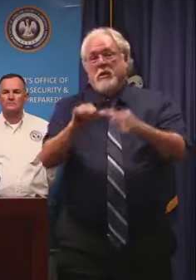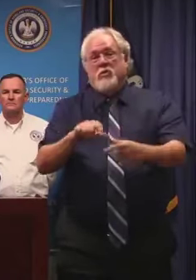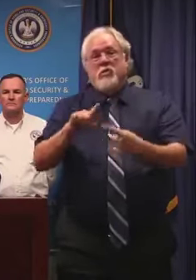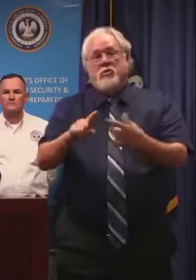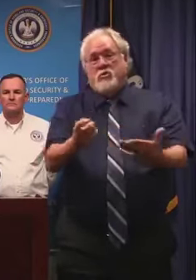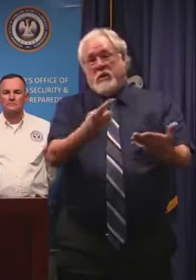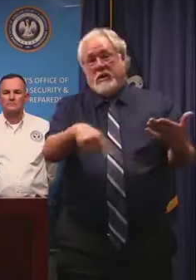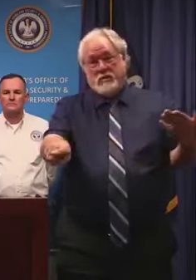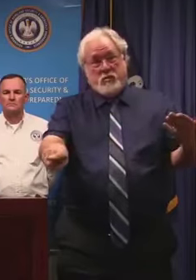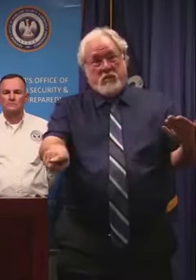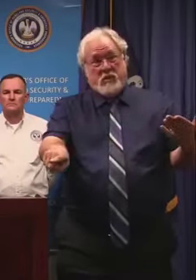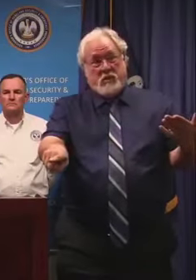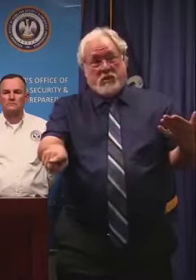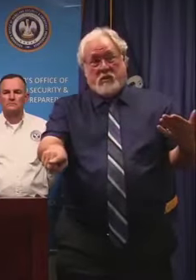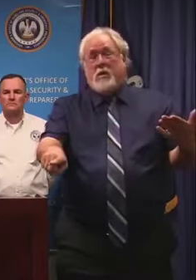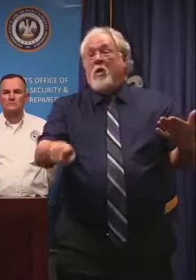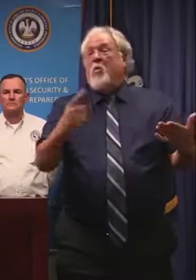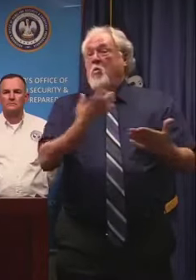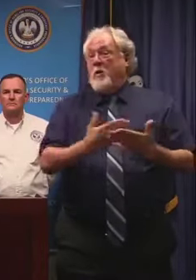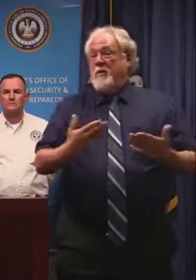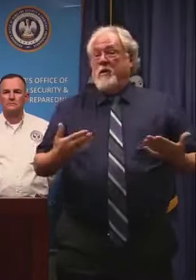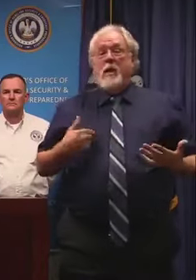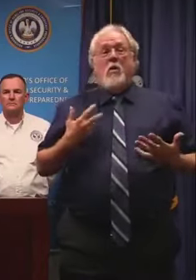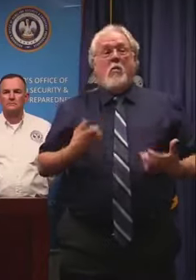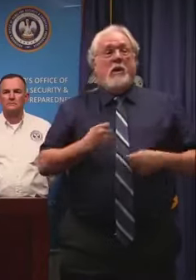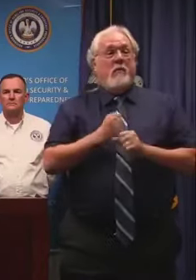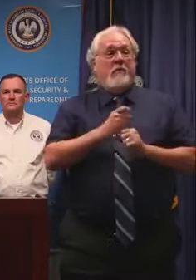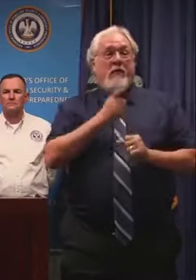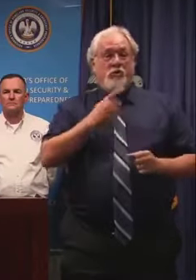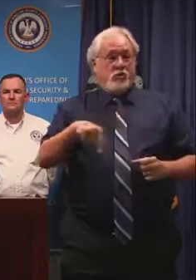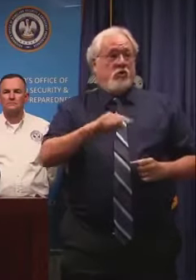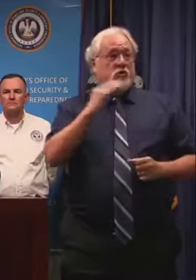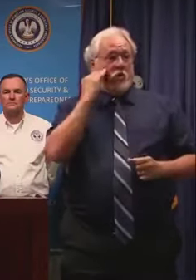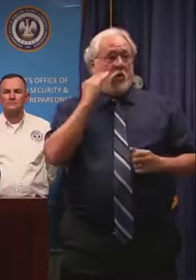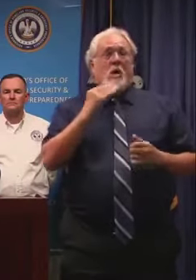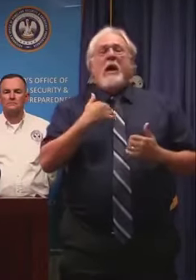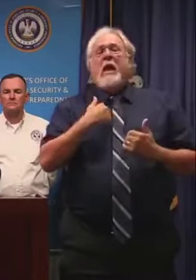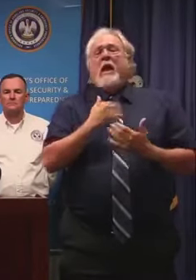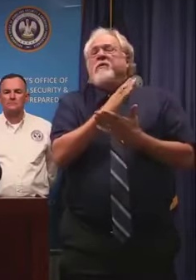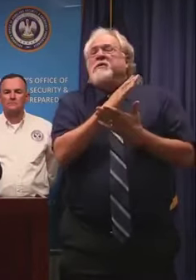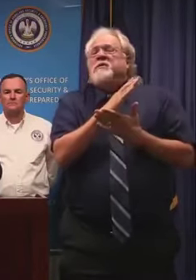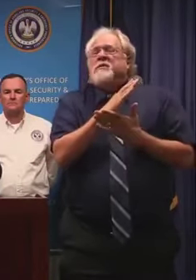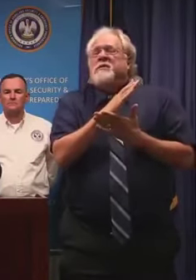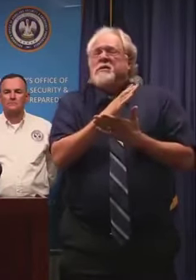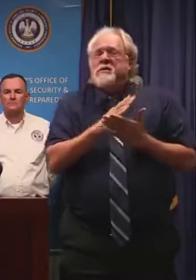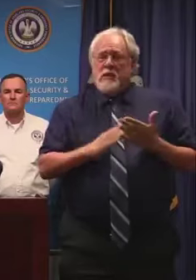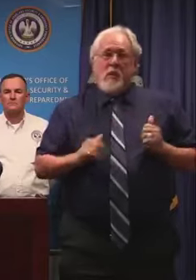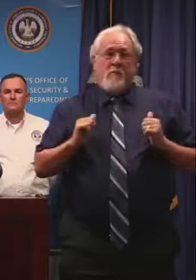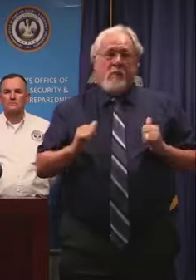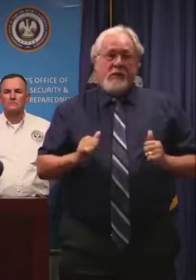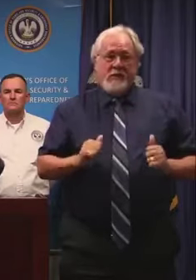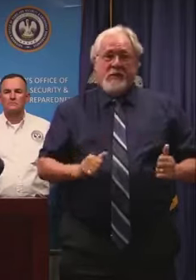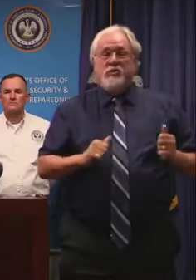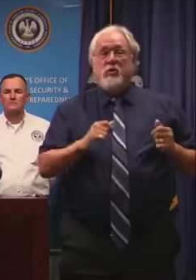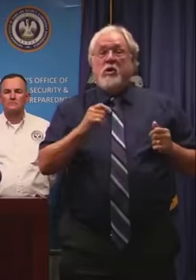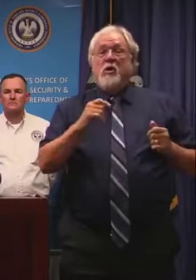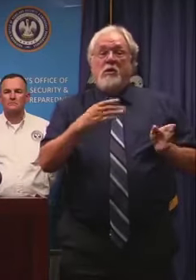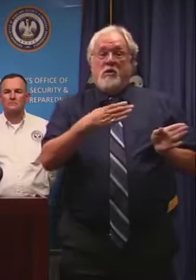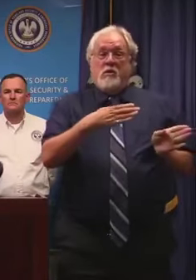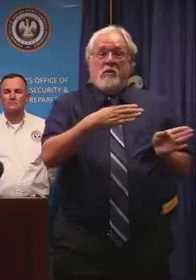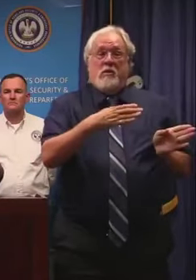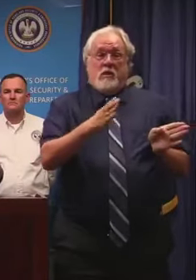next week. And one thing that I want to make sure everyone is aware of, there is some potential that this storm will